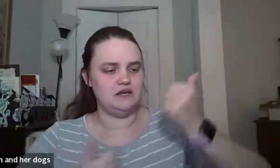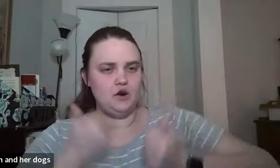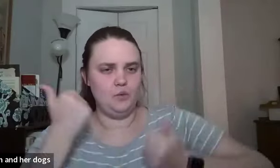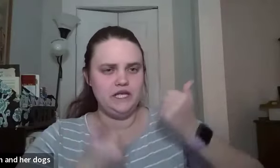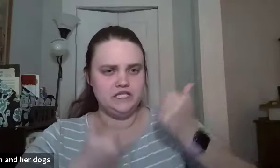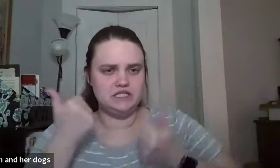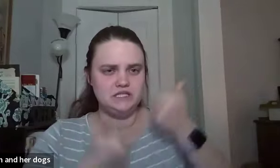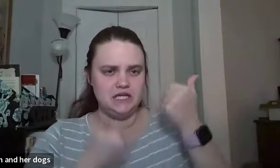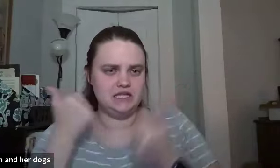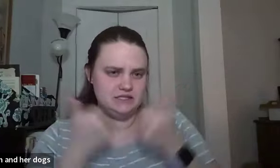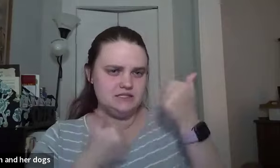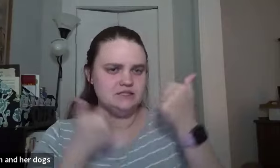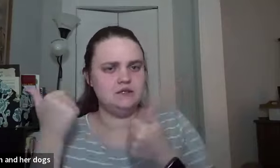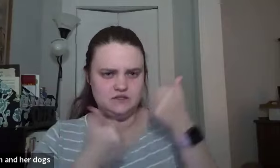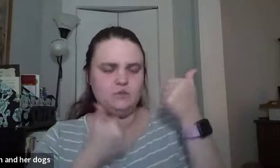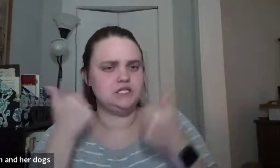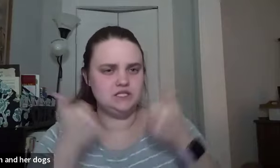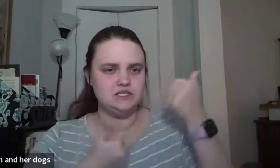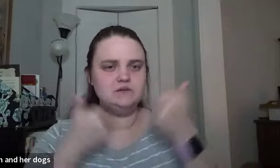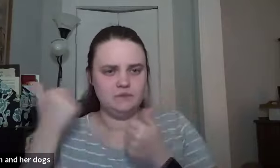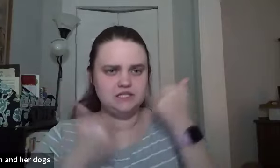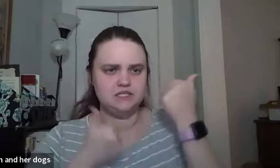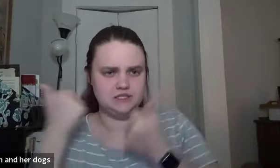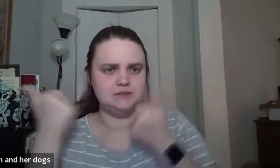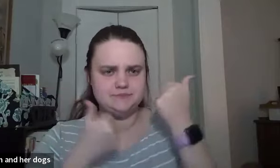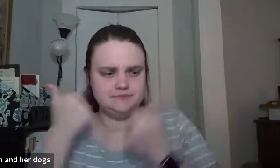our which, like this, is the which.